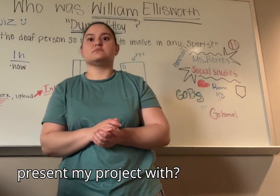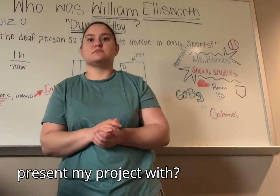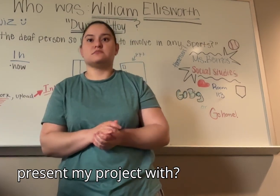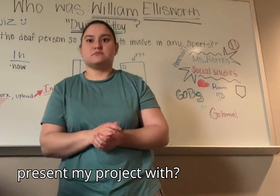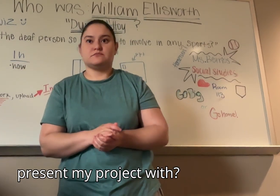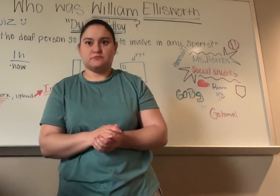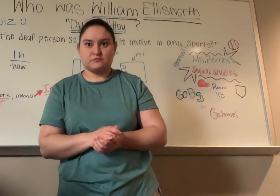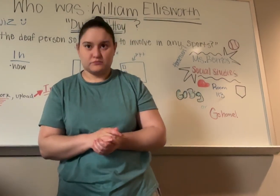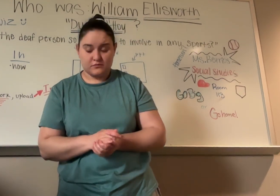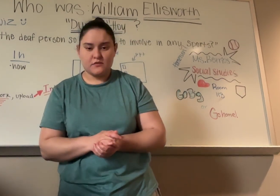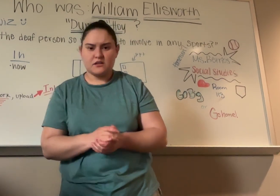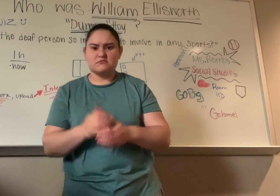project with?